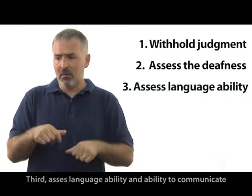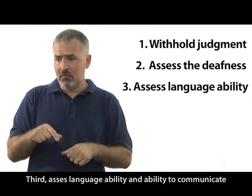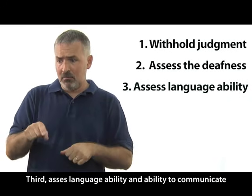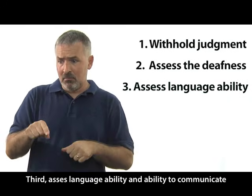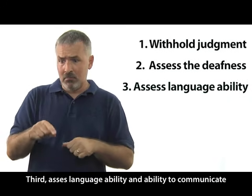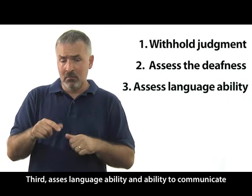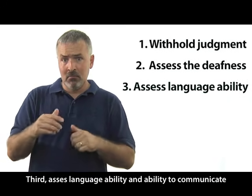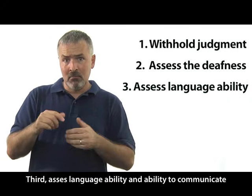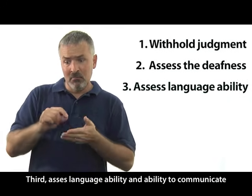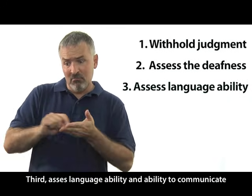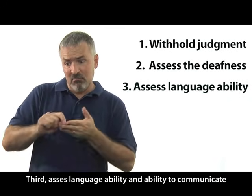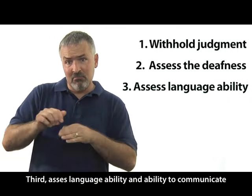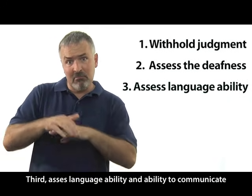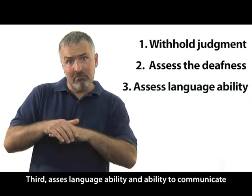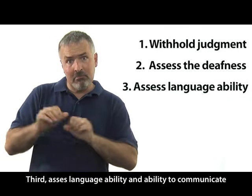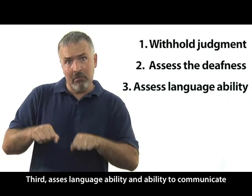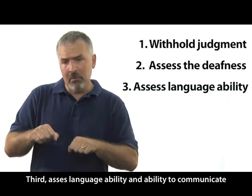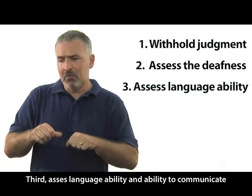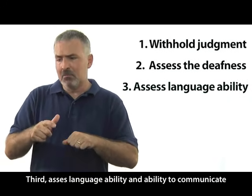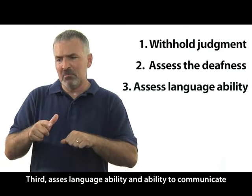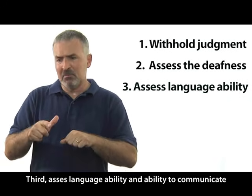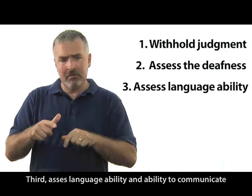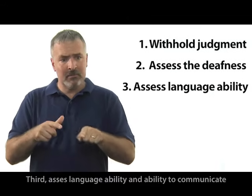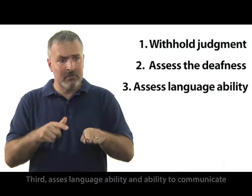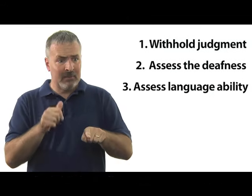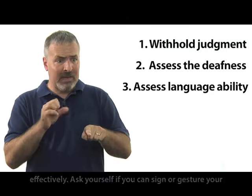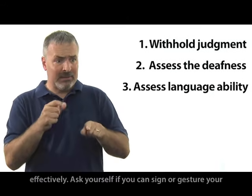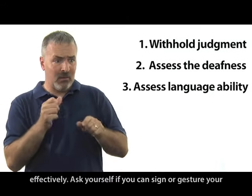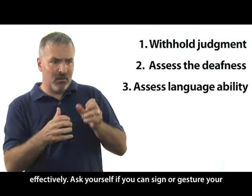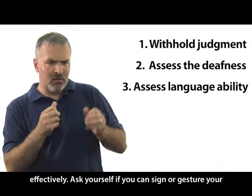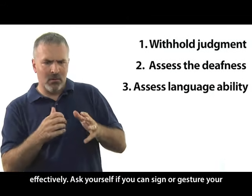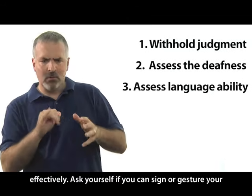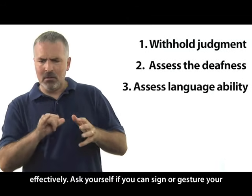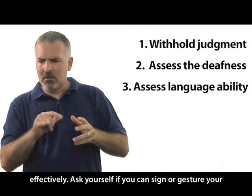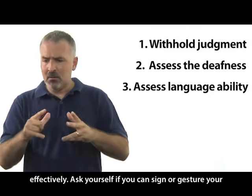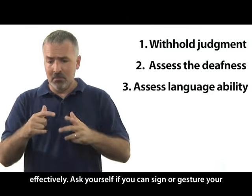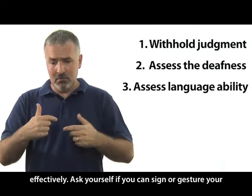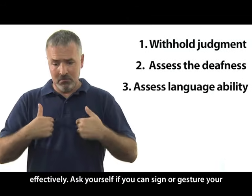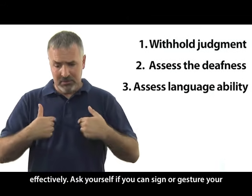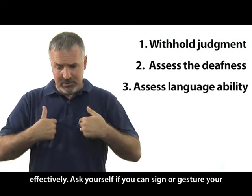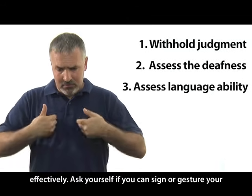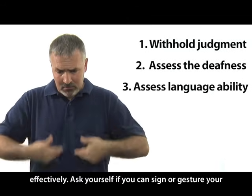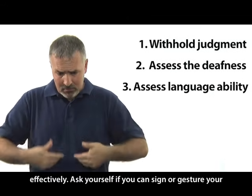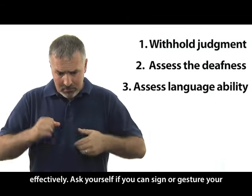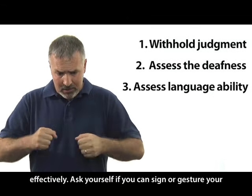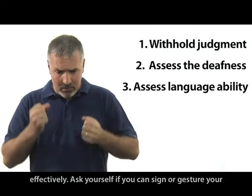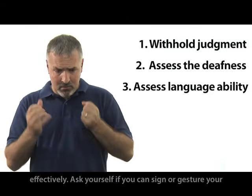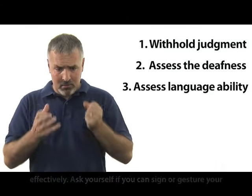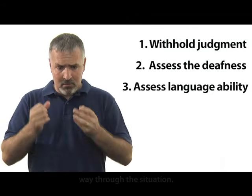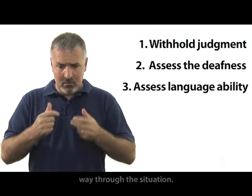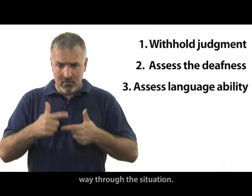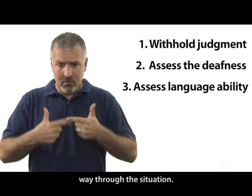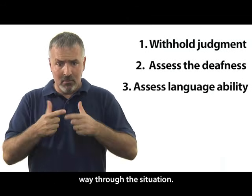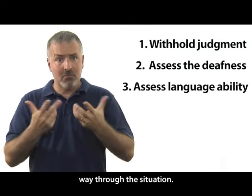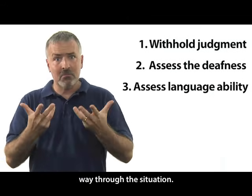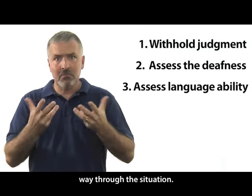Third, assess language ability and ability to communicate effectively. Ask yourself if you can sign or gesture your way through